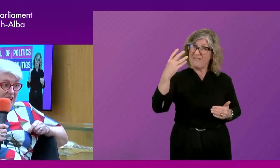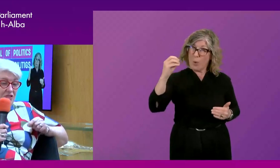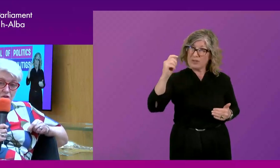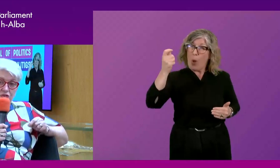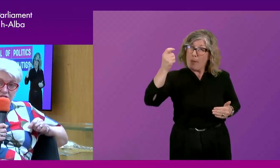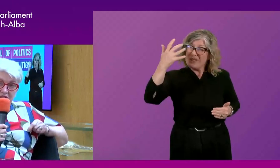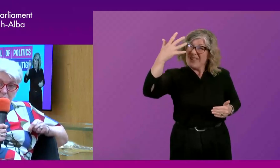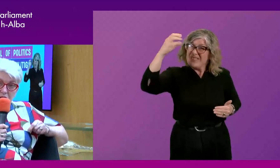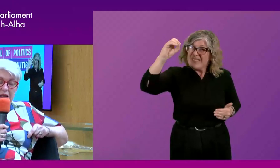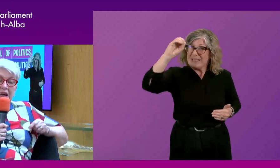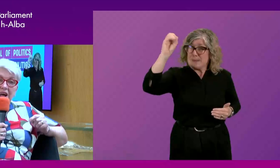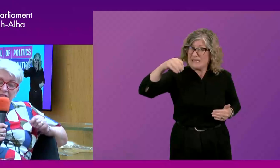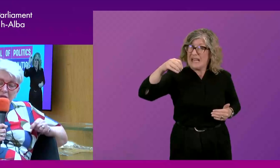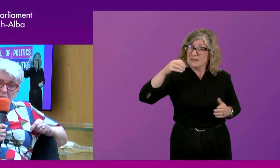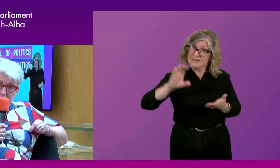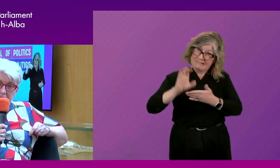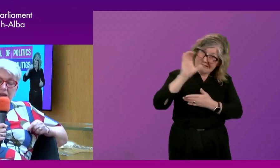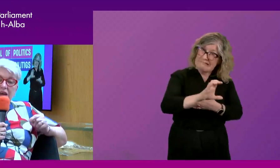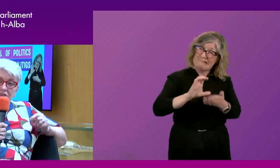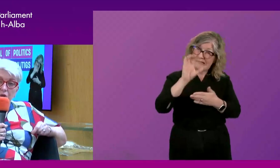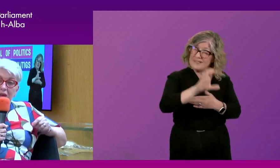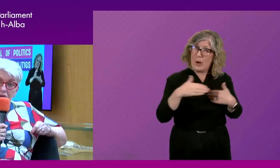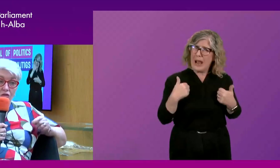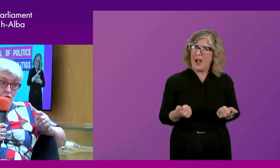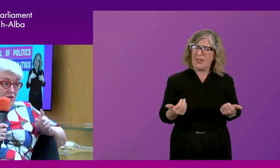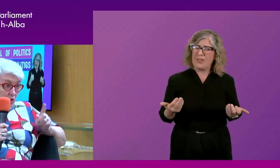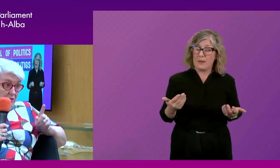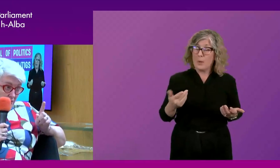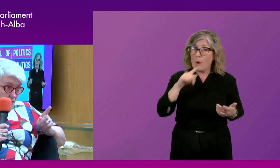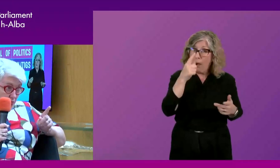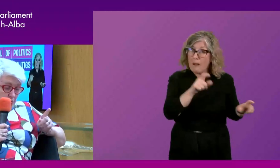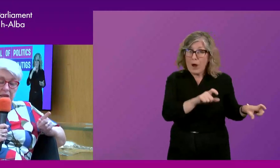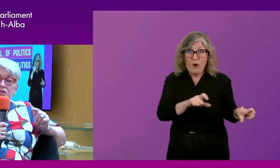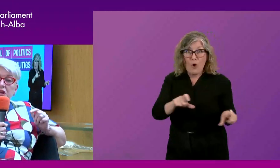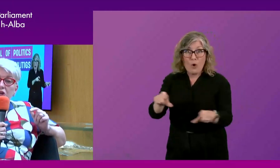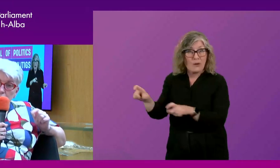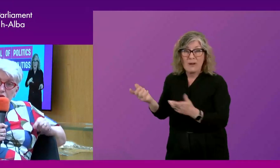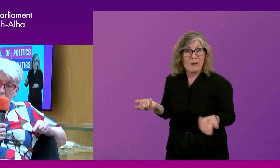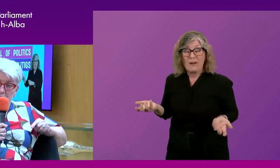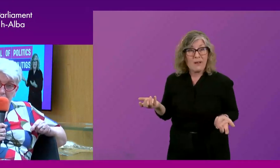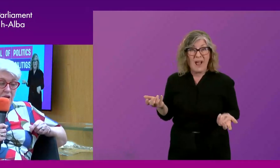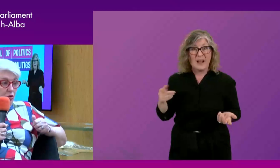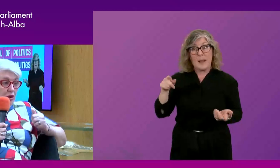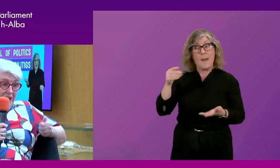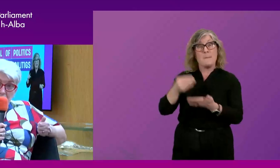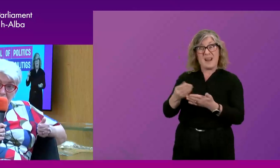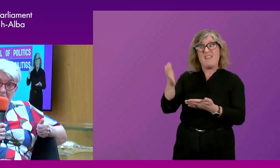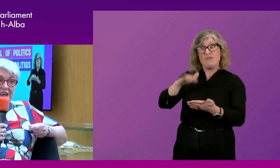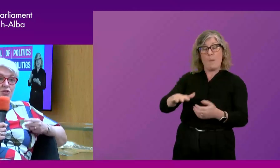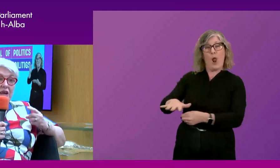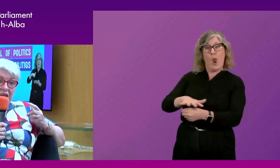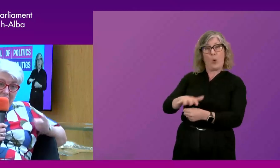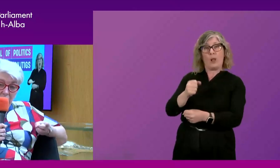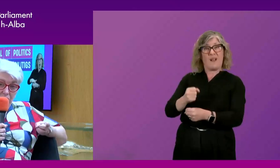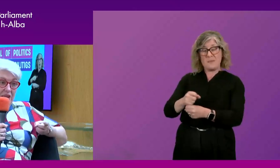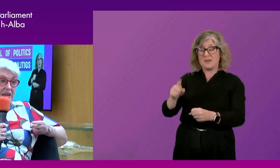And that is not sustainable. And that money is coming out of, as one place, local government, who can't provide